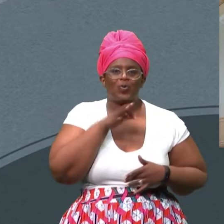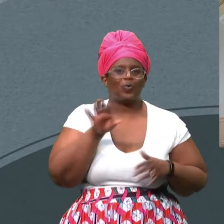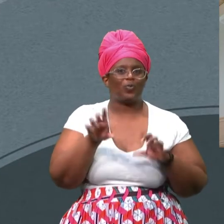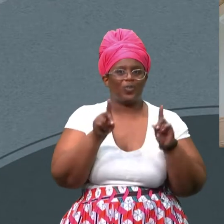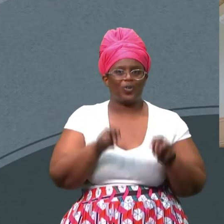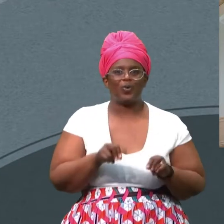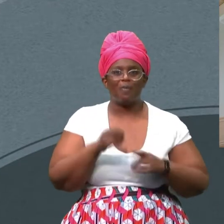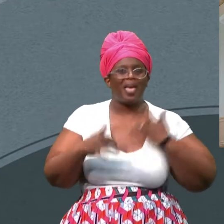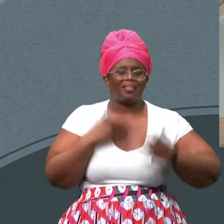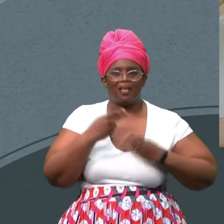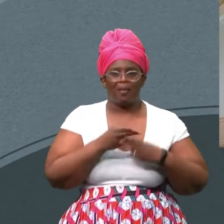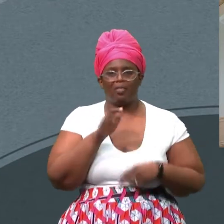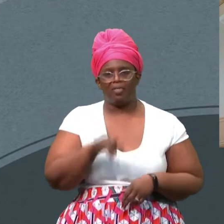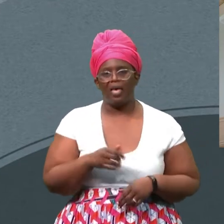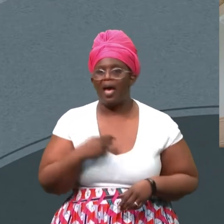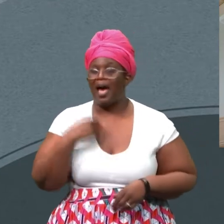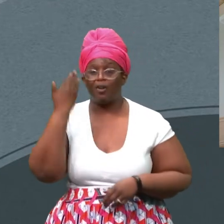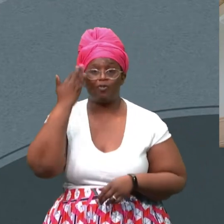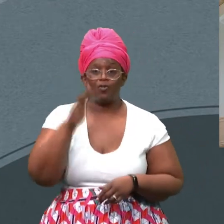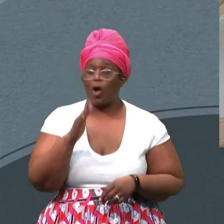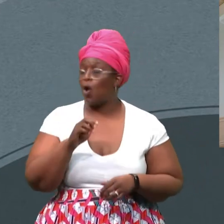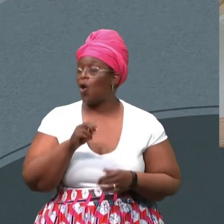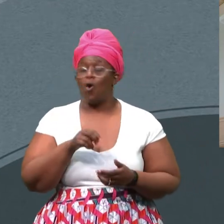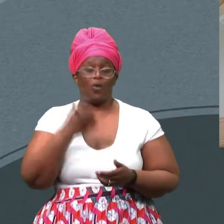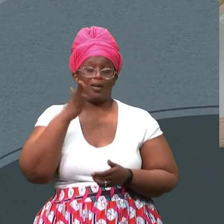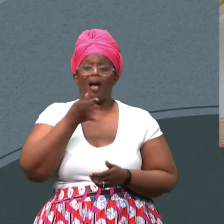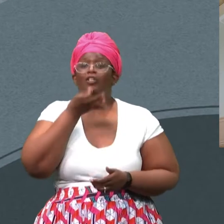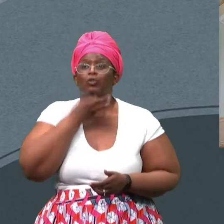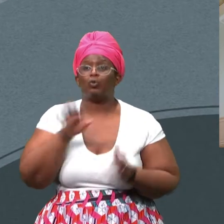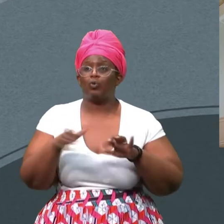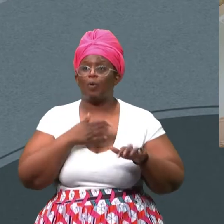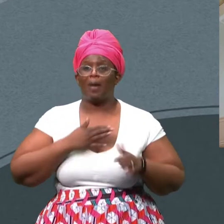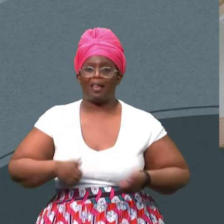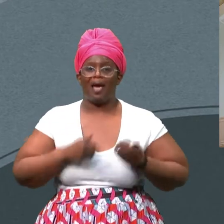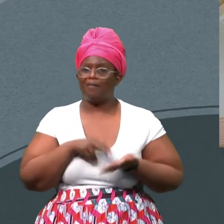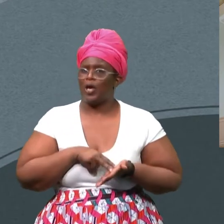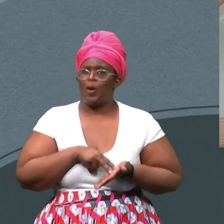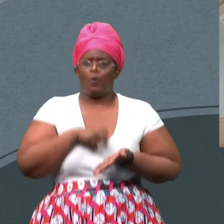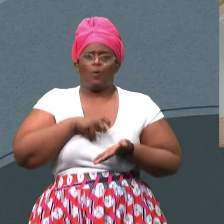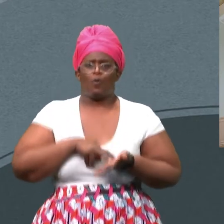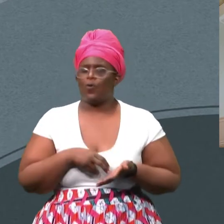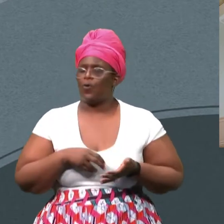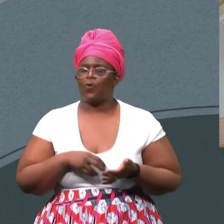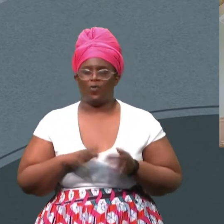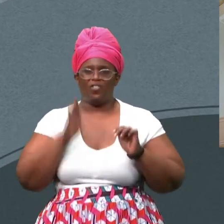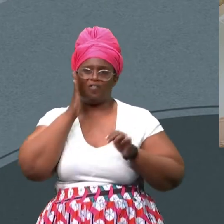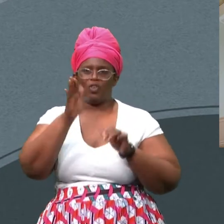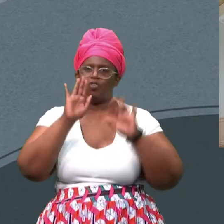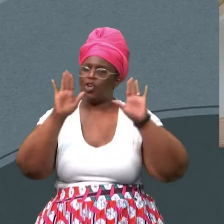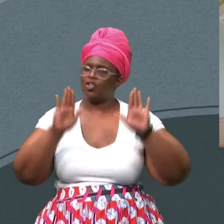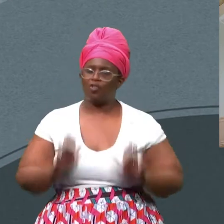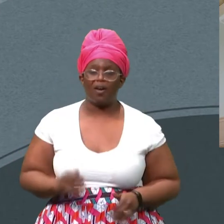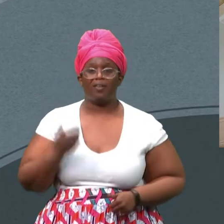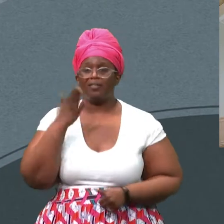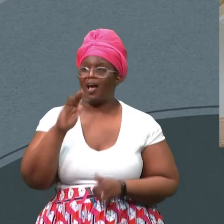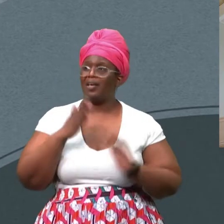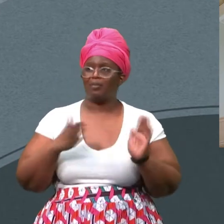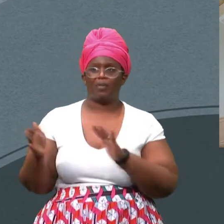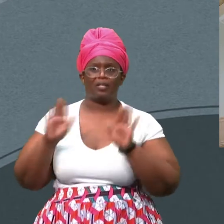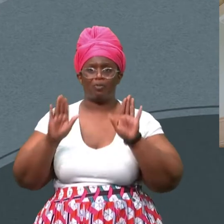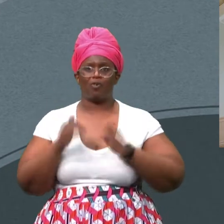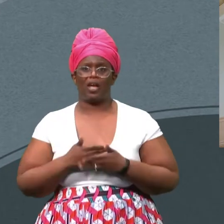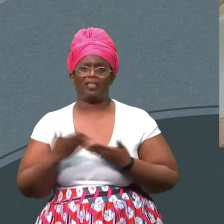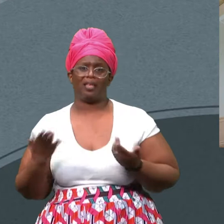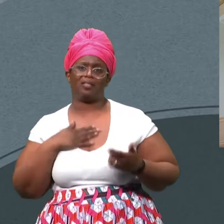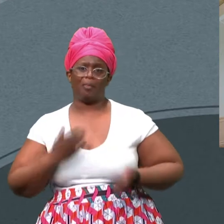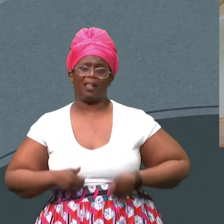about you, but I'm leaping over what God is about to do. The future is mighty bright. God has some great things in store.